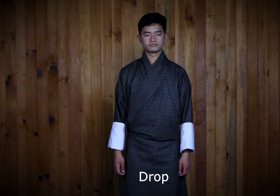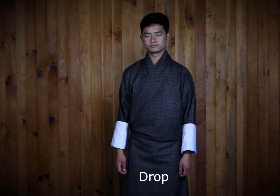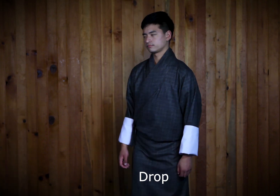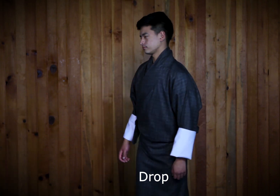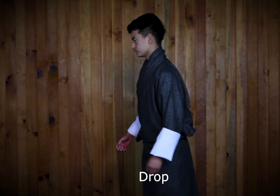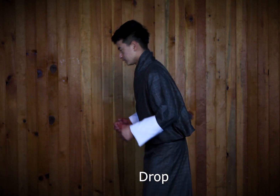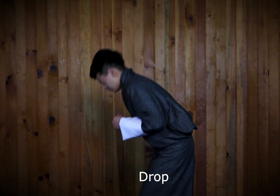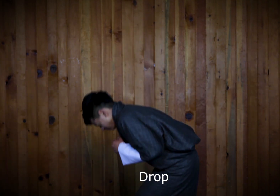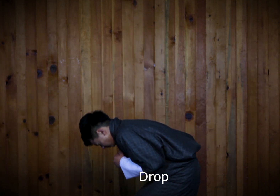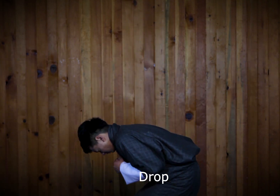drop,